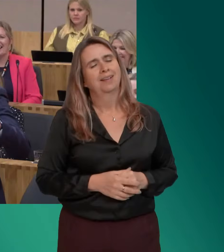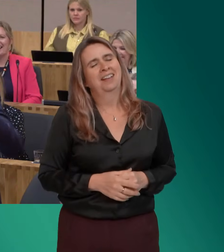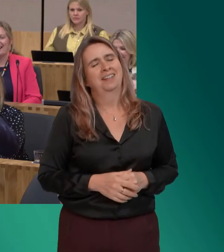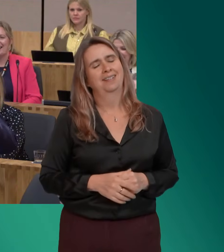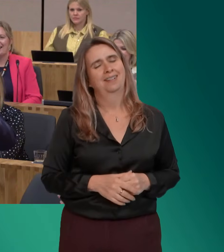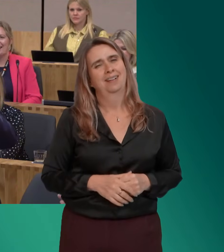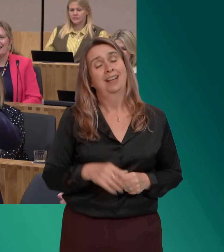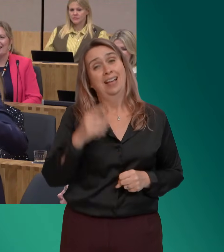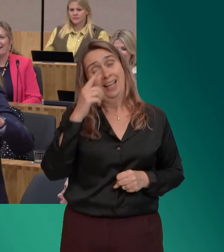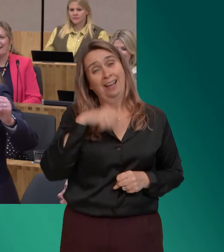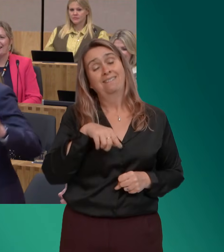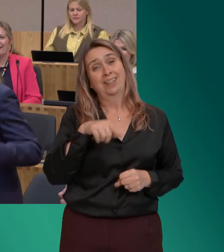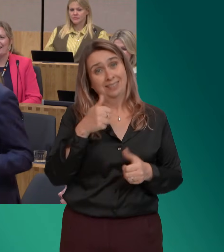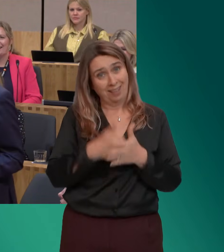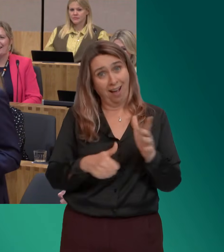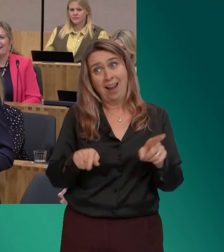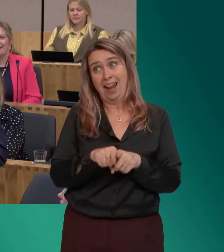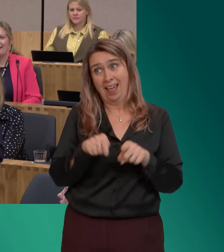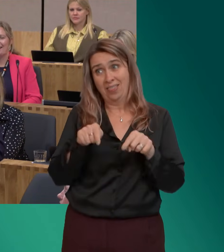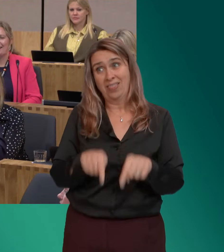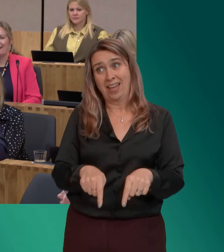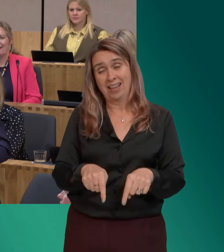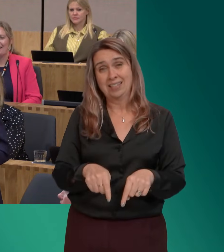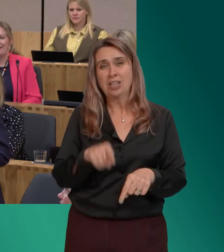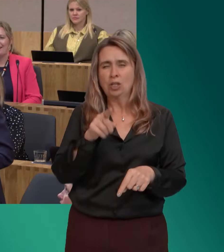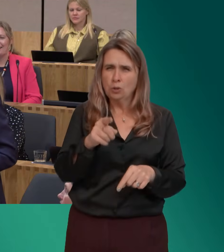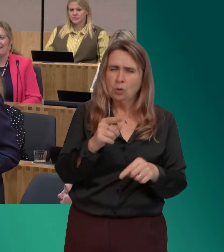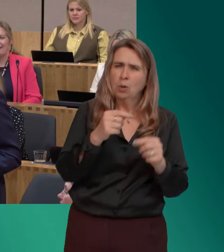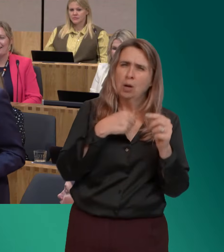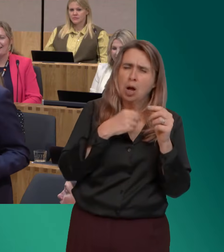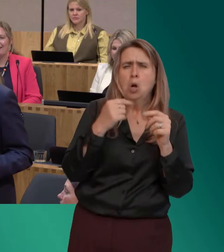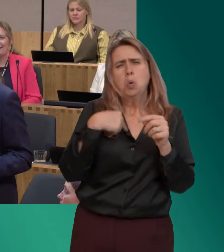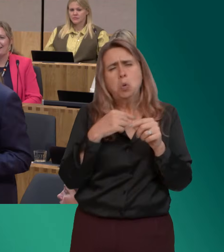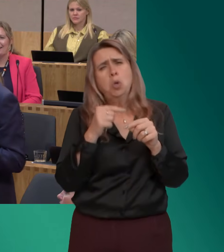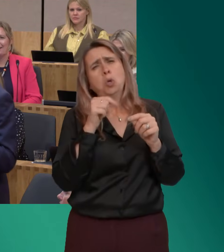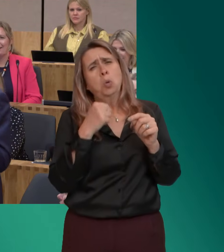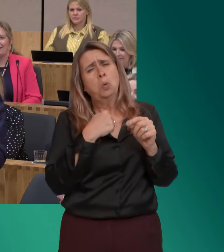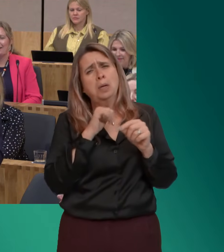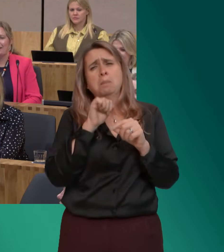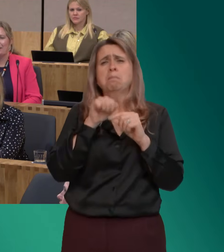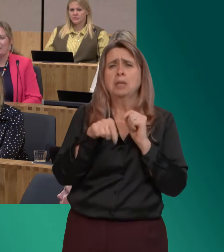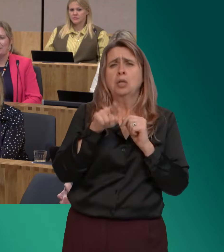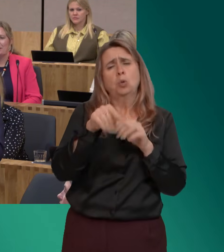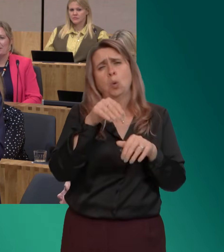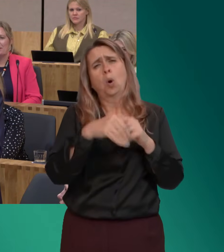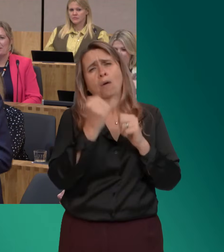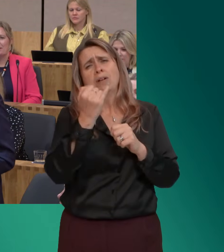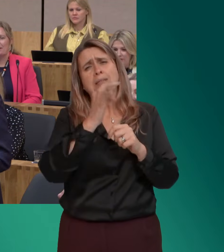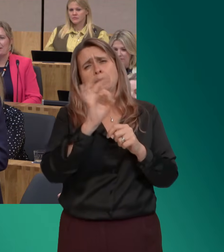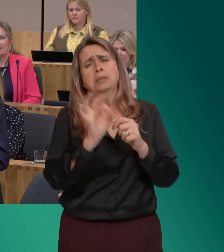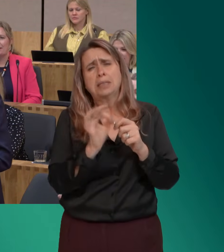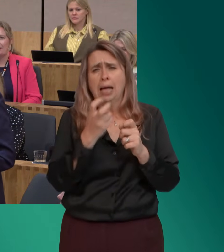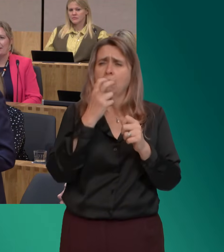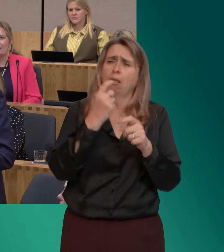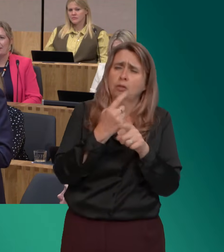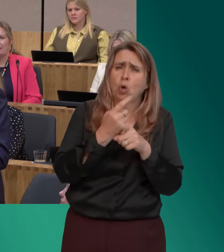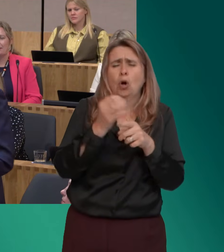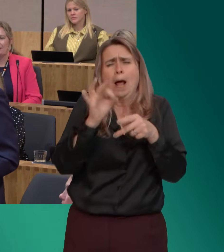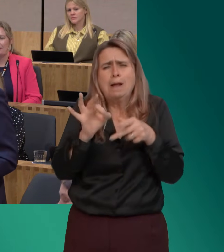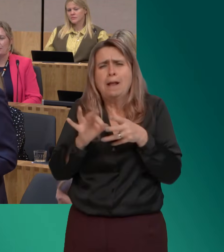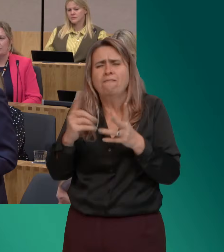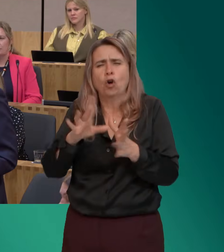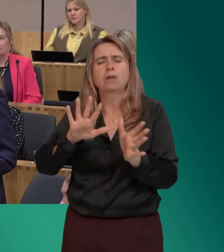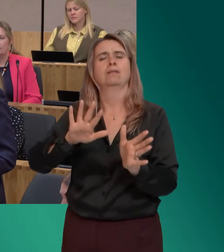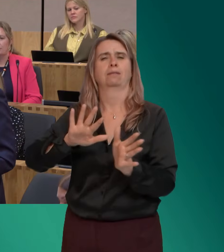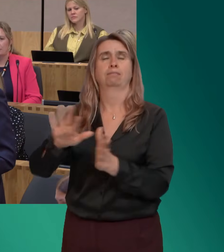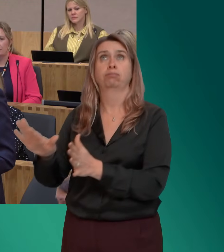it starts in this way, but we got certain percentage more than you in the election. Listen, we have a programme for government that we have laid